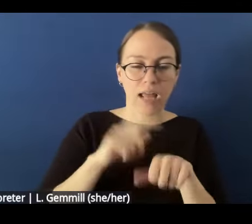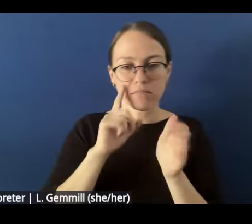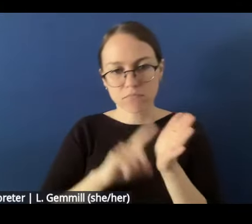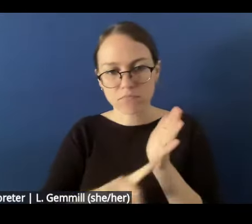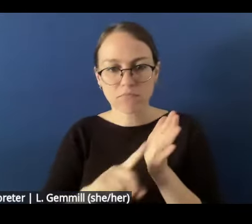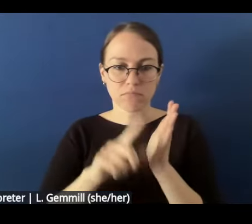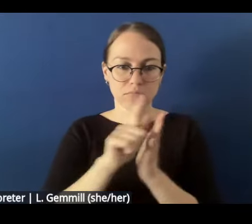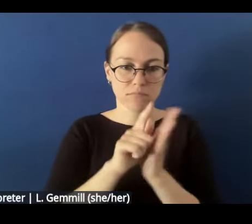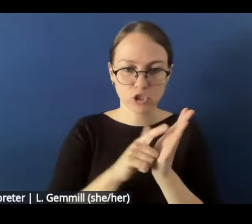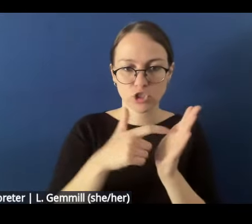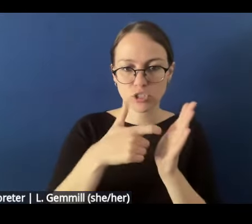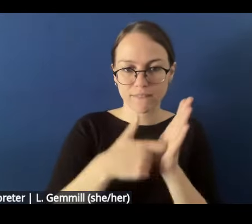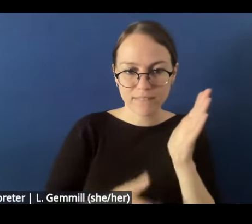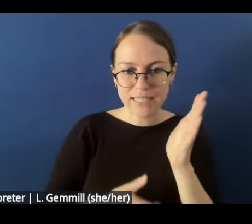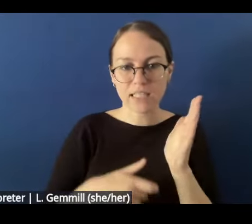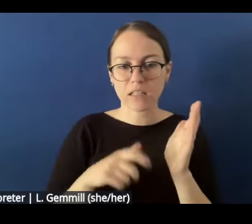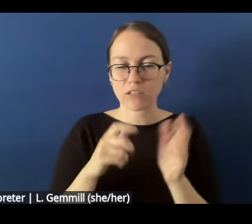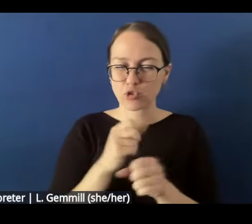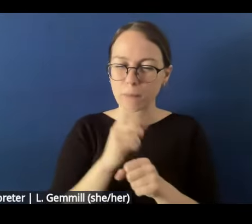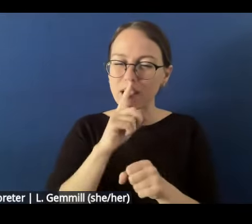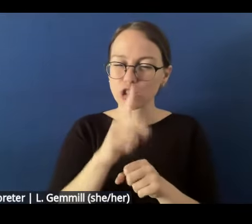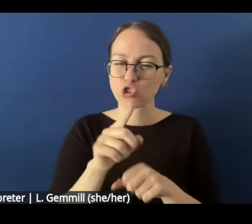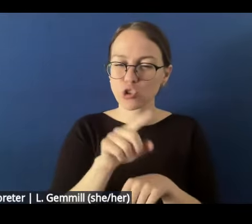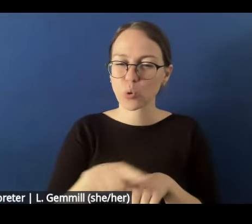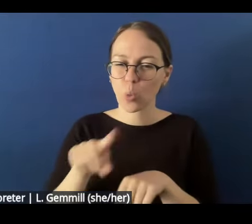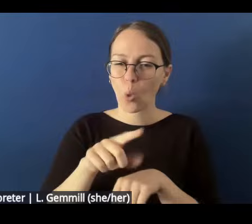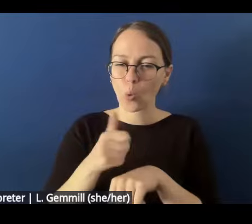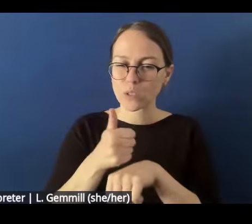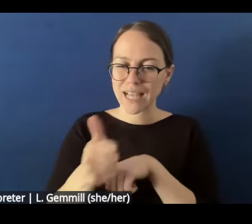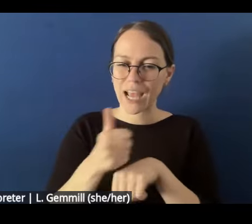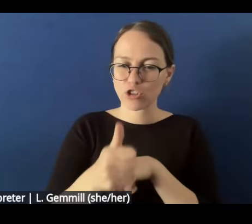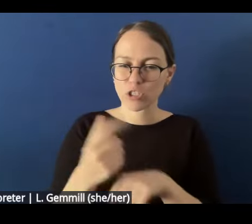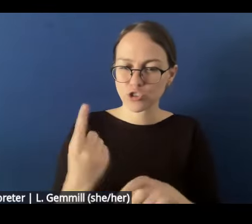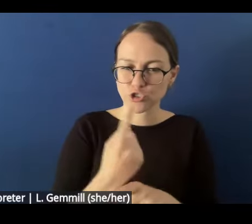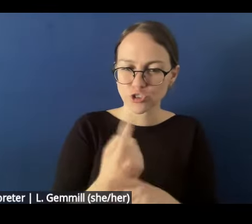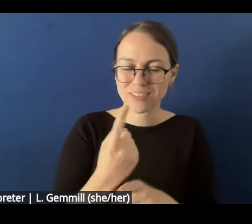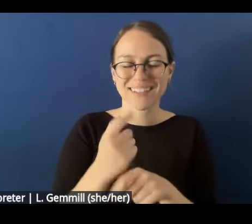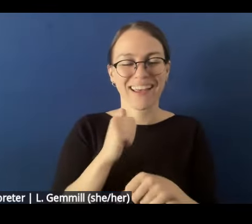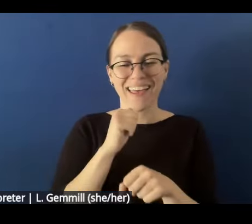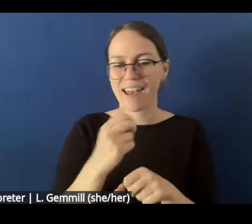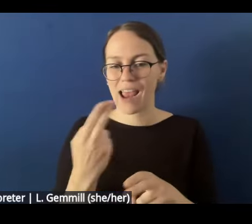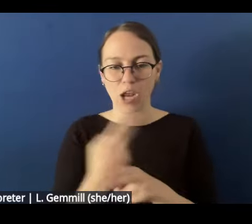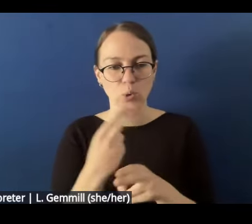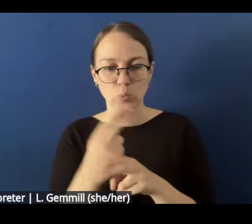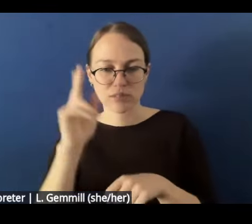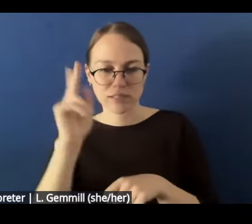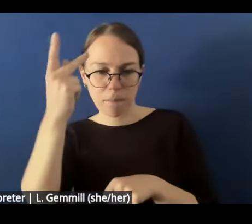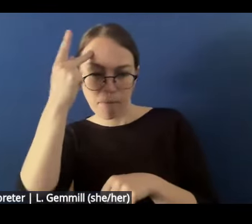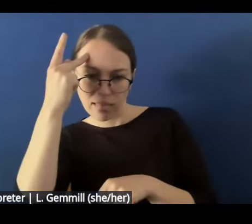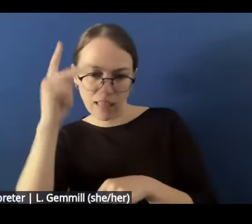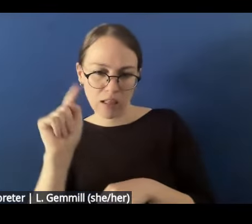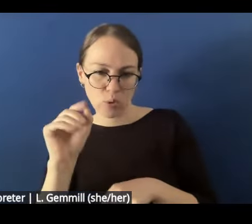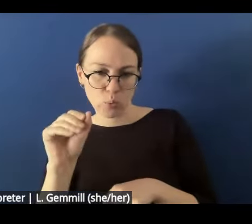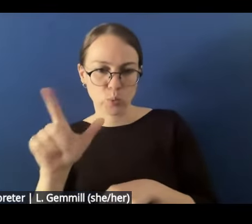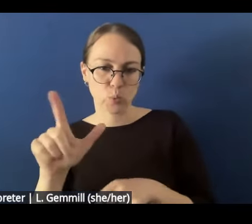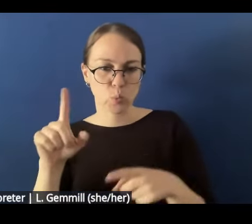accusations that are being made can be verified and that it can't be used as a political tool to slow down the process.